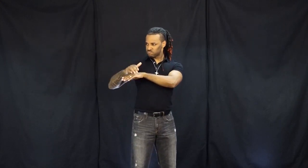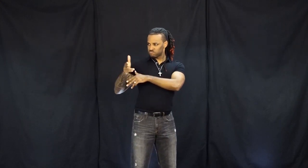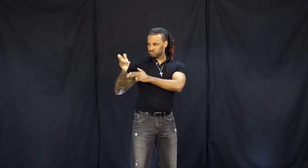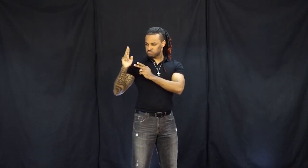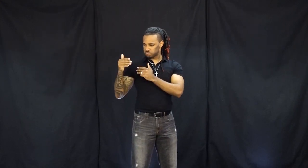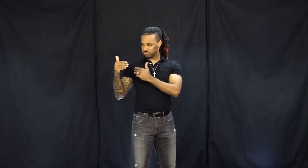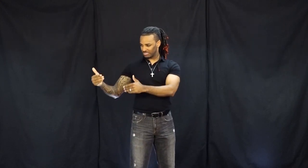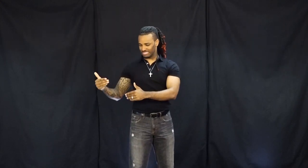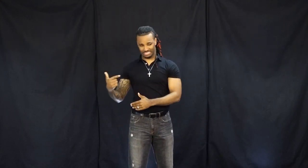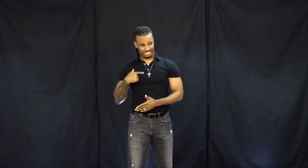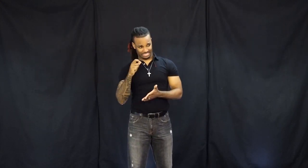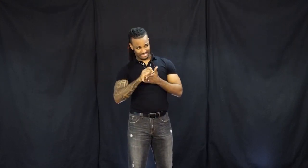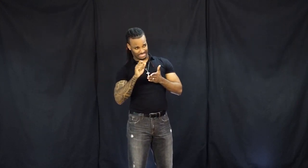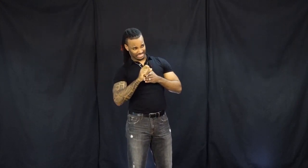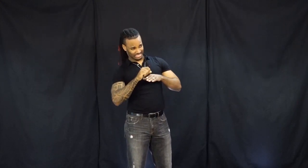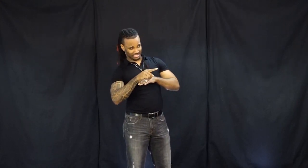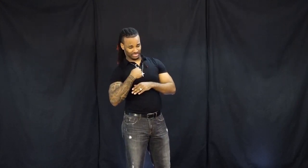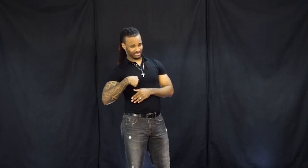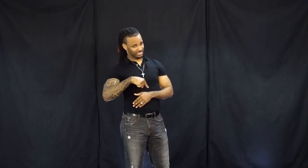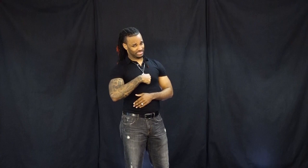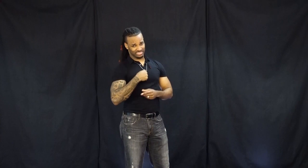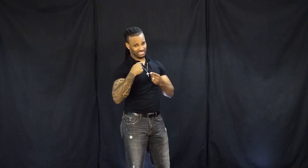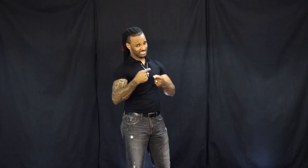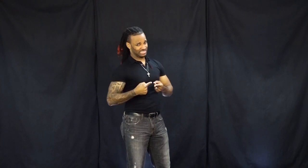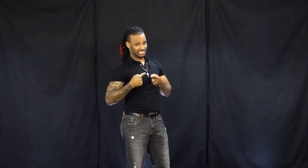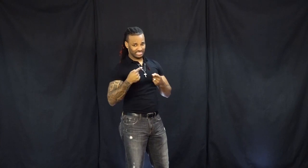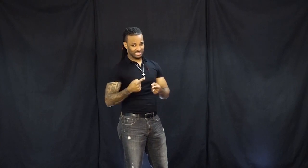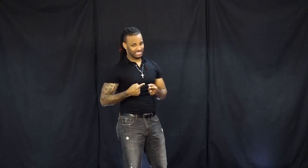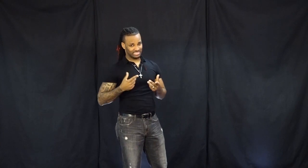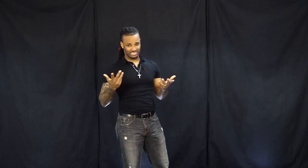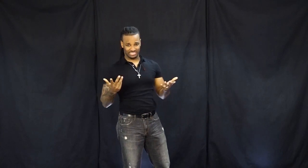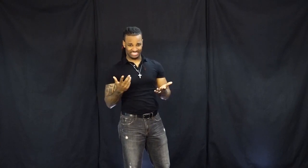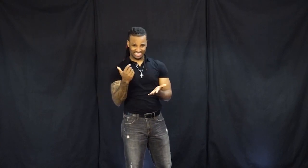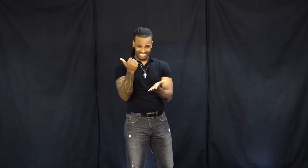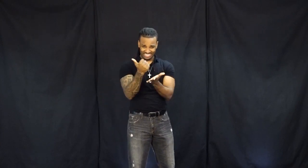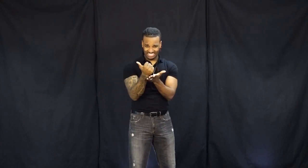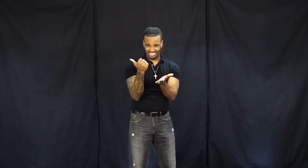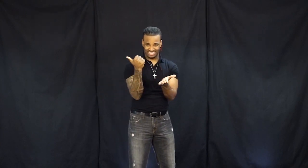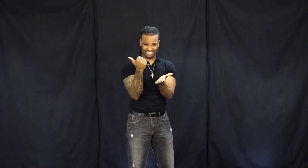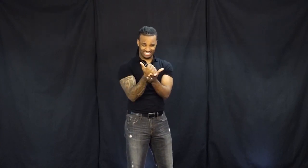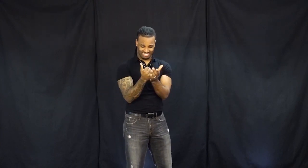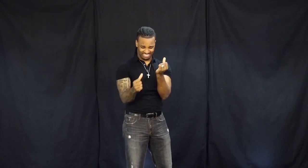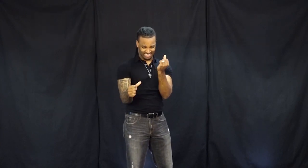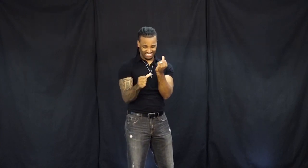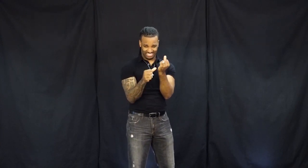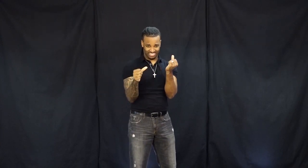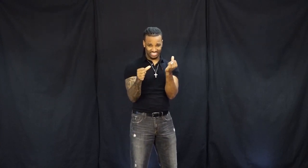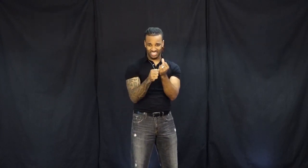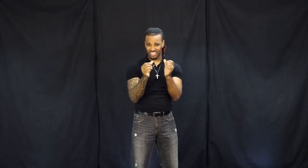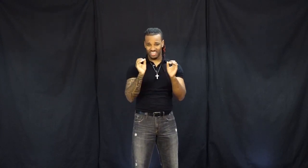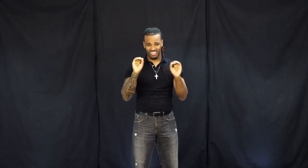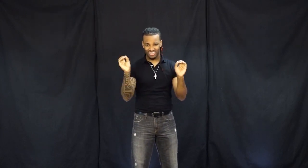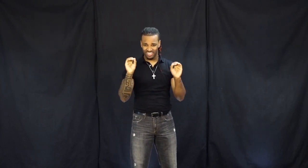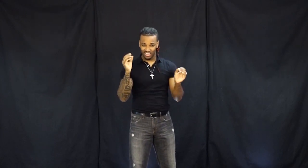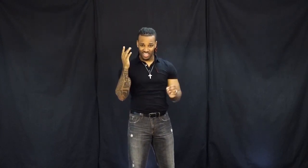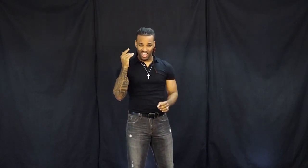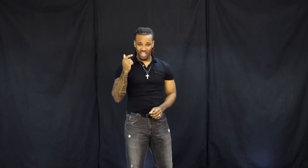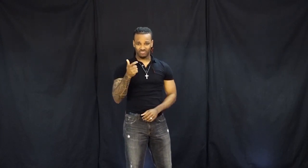the British forces. I shoot back, we have resorted to eating our horses. Local merchants deny us equipment, assistance.